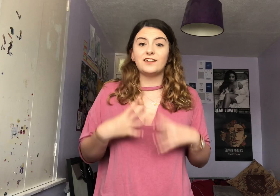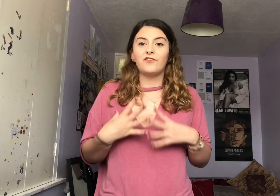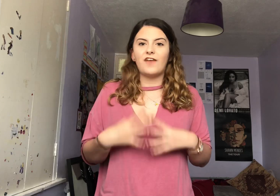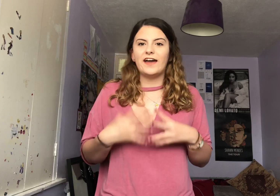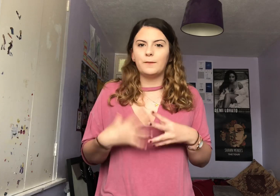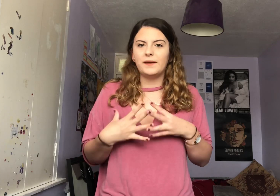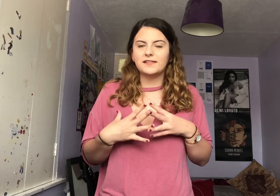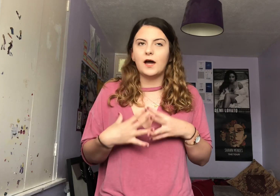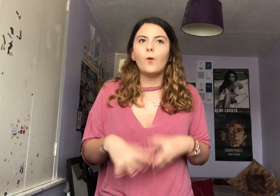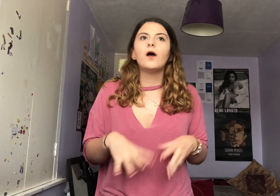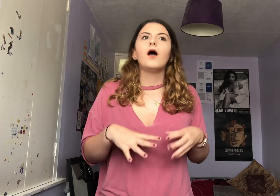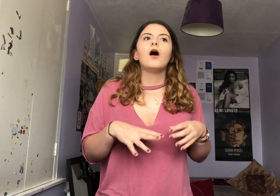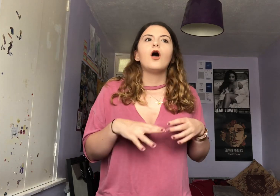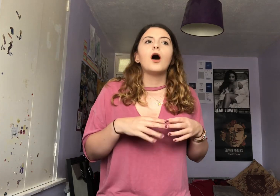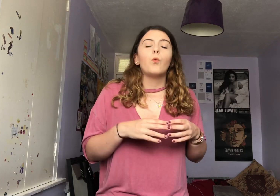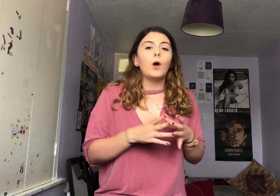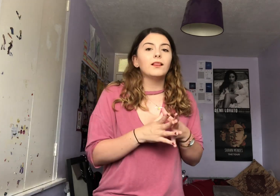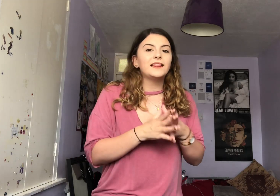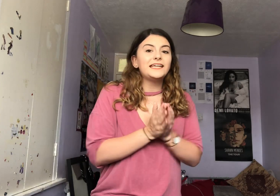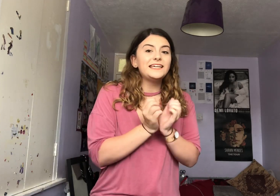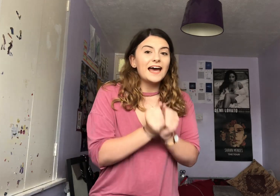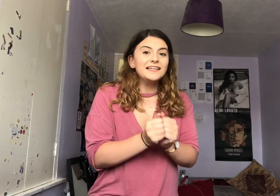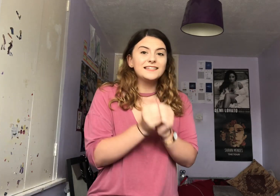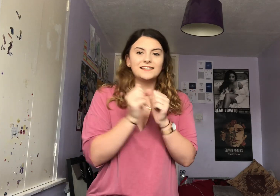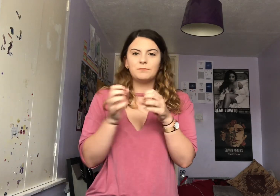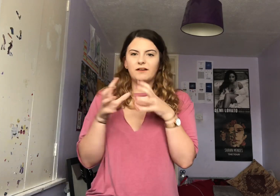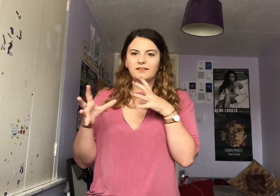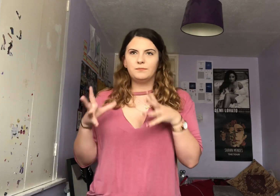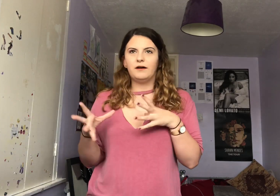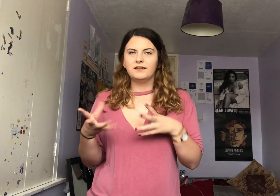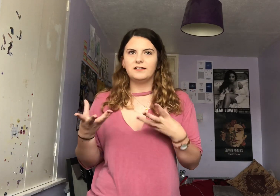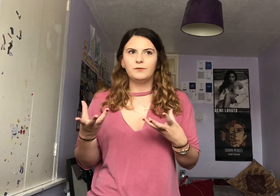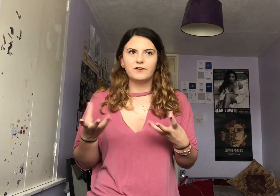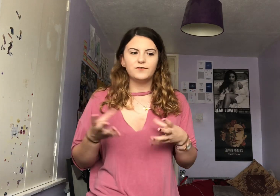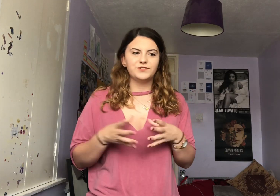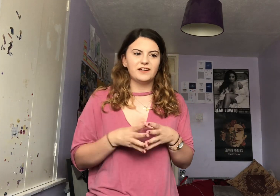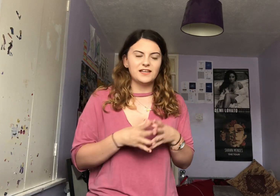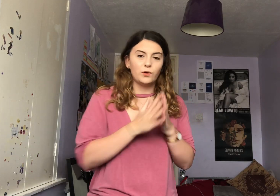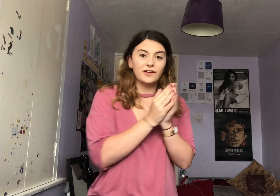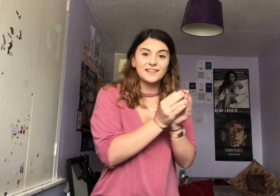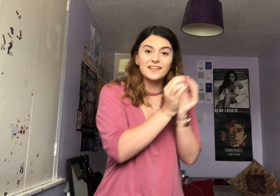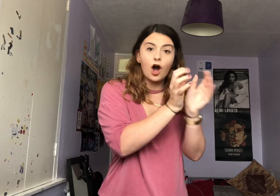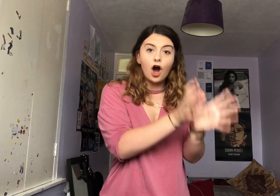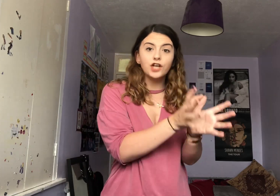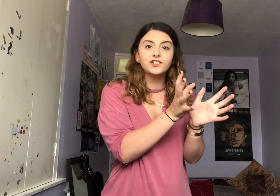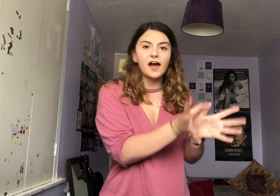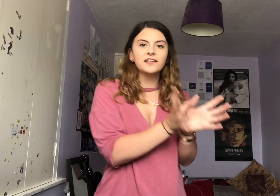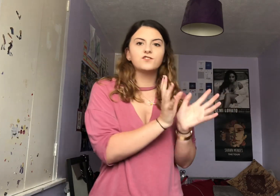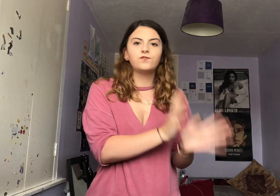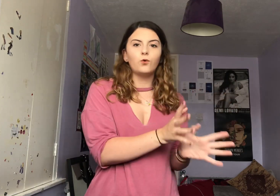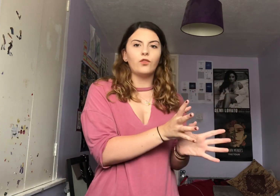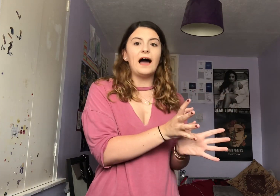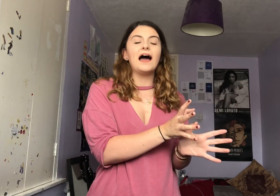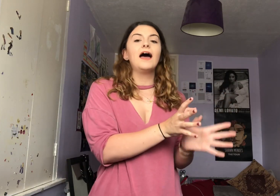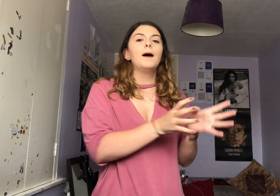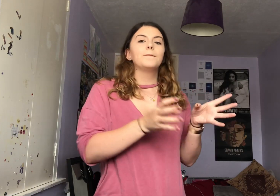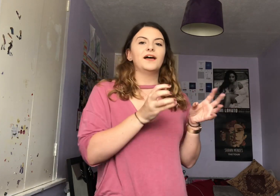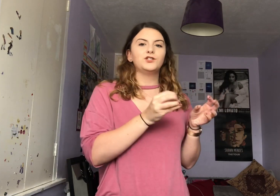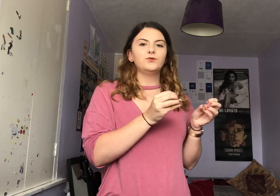none of that in BSL. Well, yes, this part is a little bit confusing, I guess. Well, yes, there are signs for that, but that's used